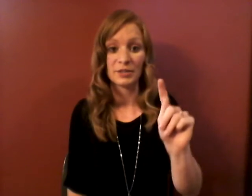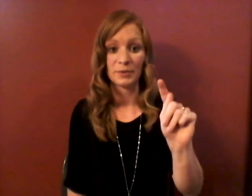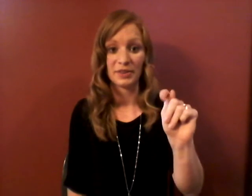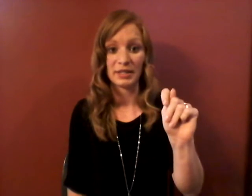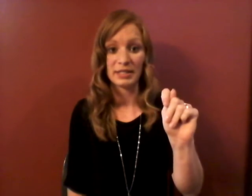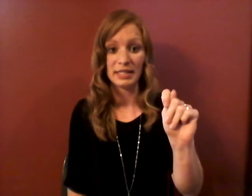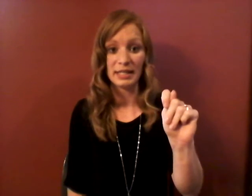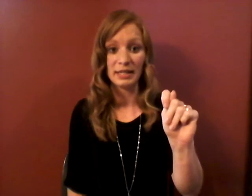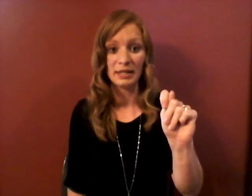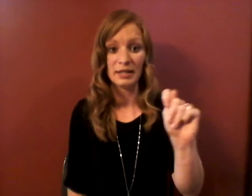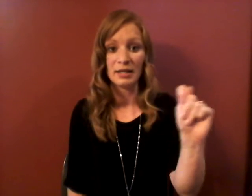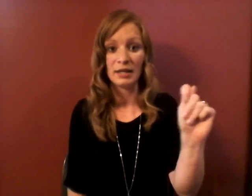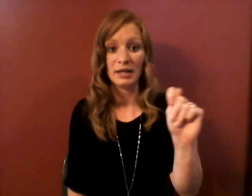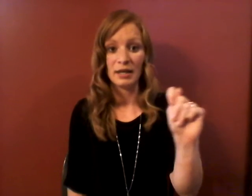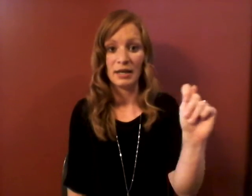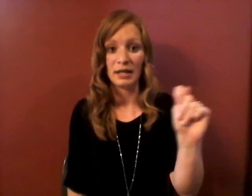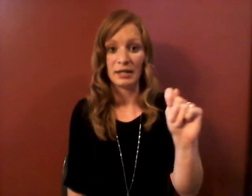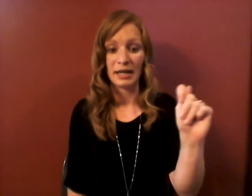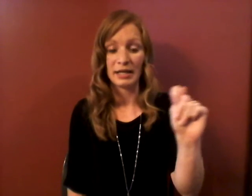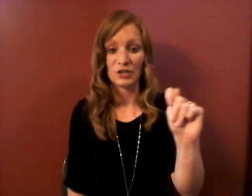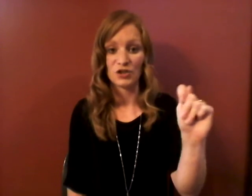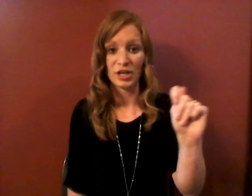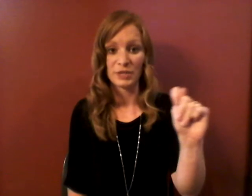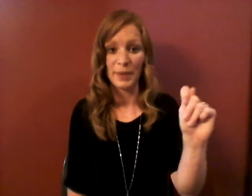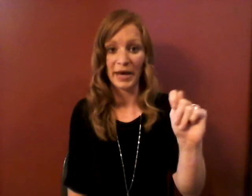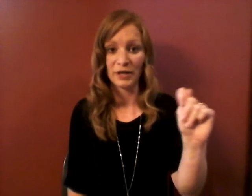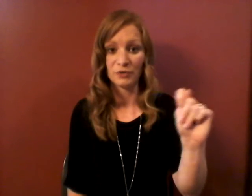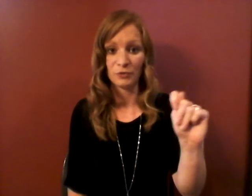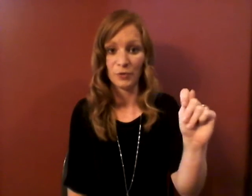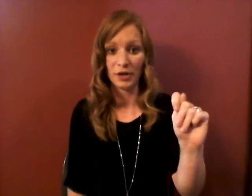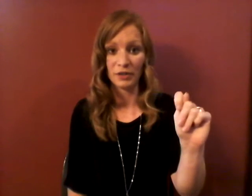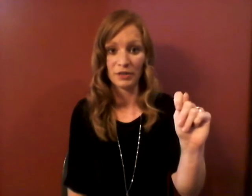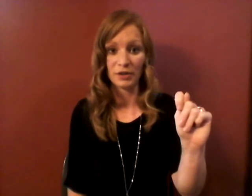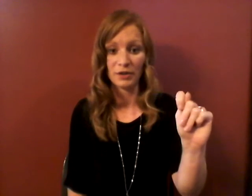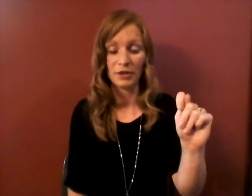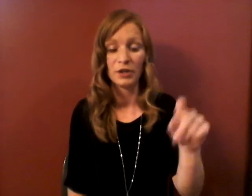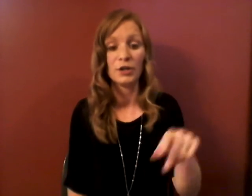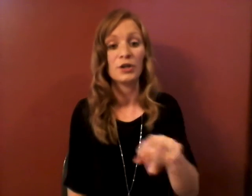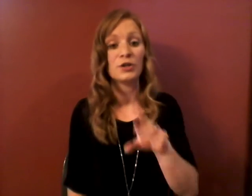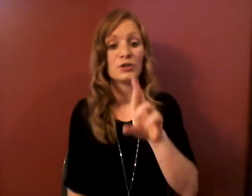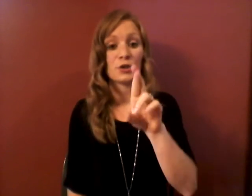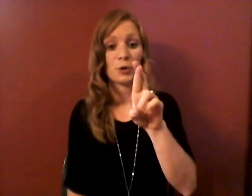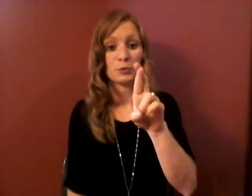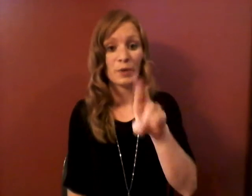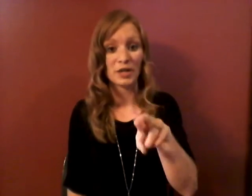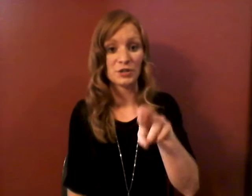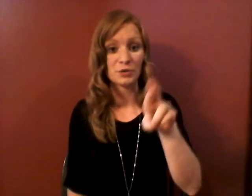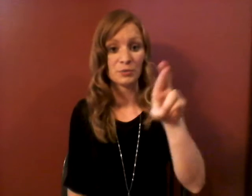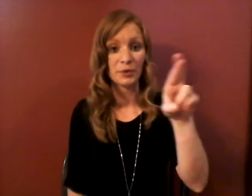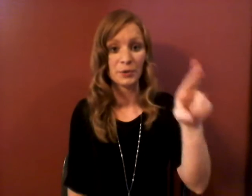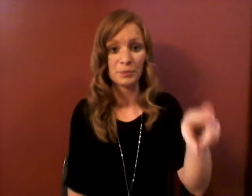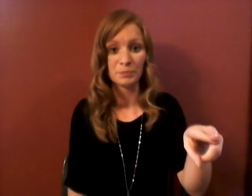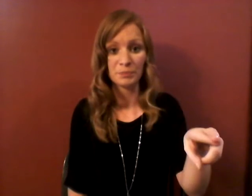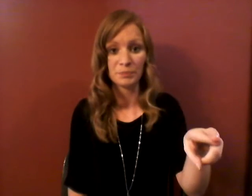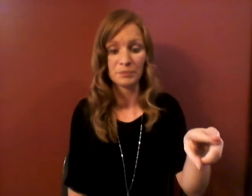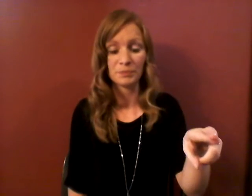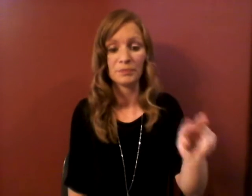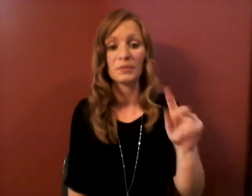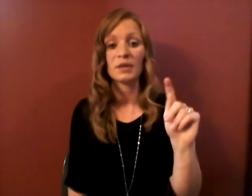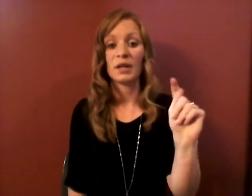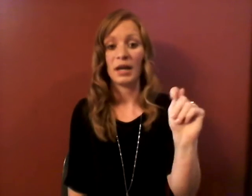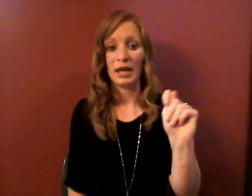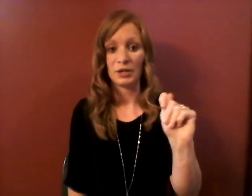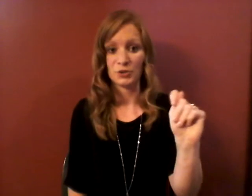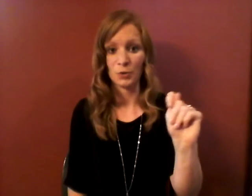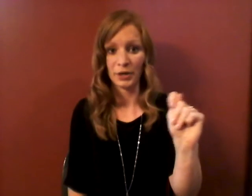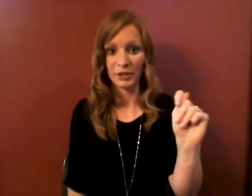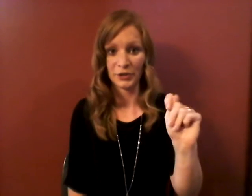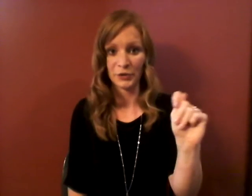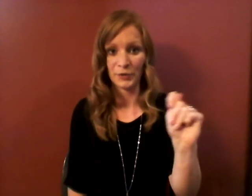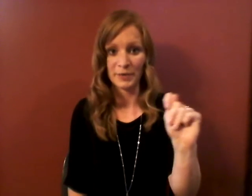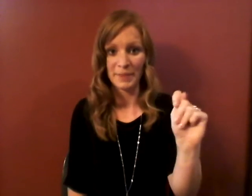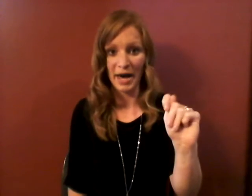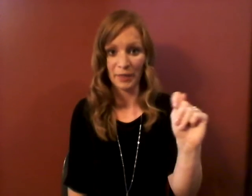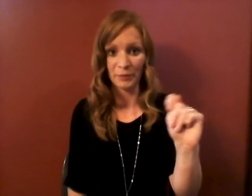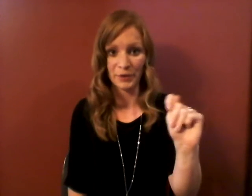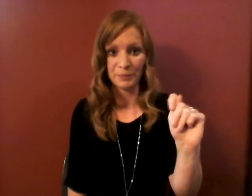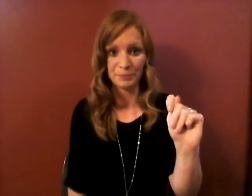with a T and it kind of shakes back and forth. So restroom and toilet or bathroom.